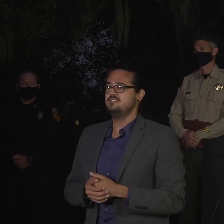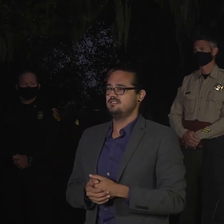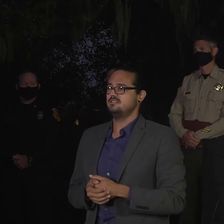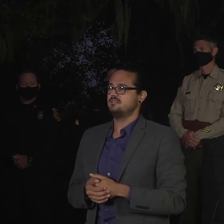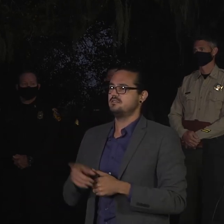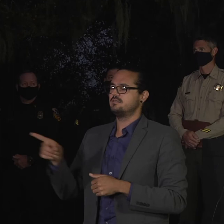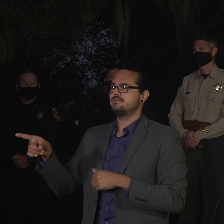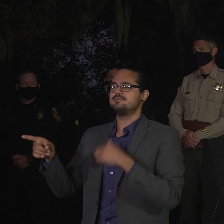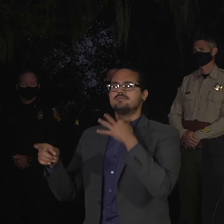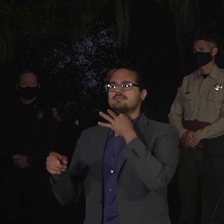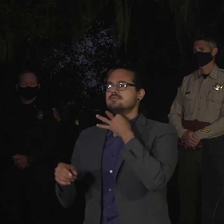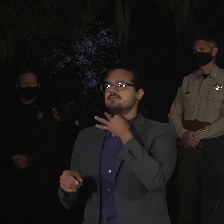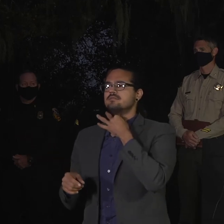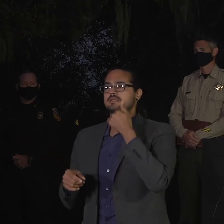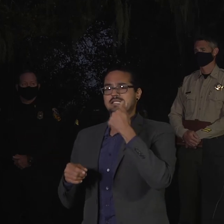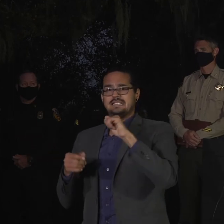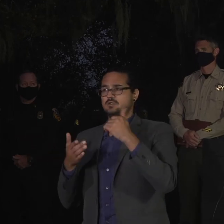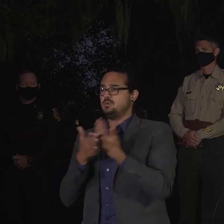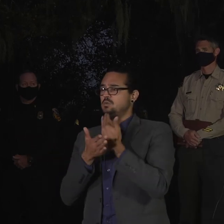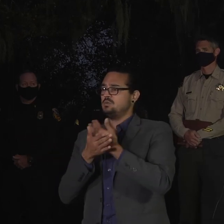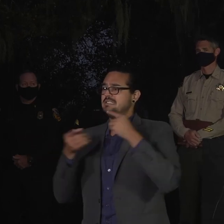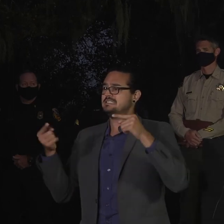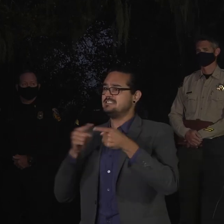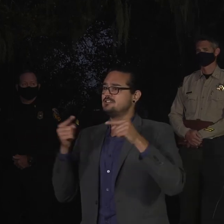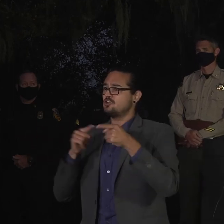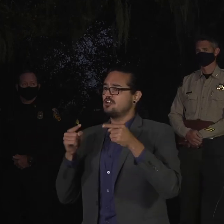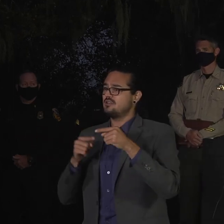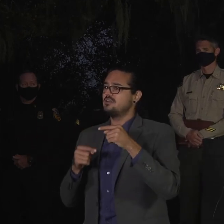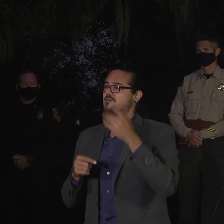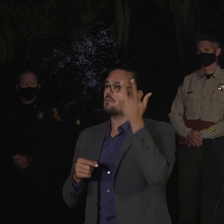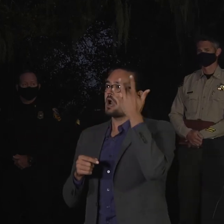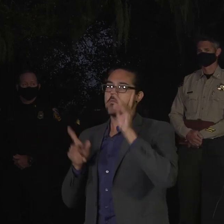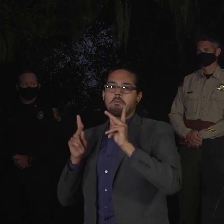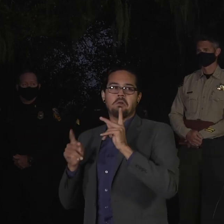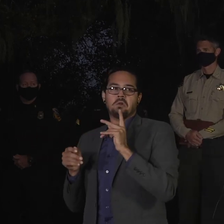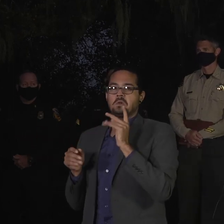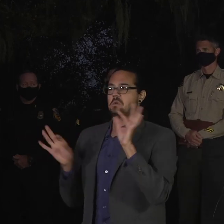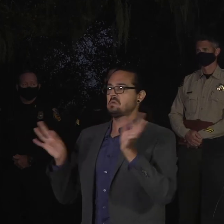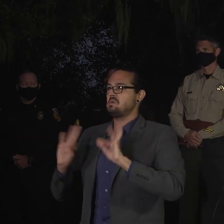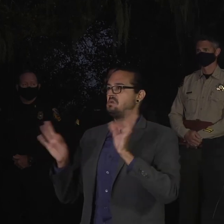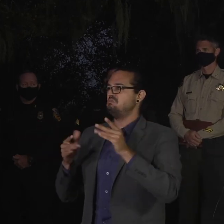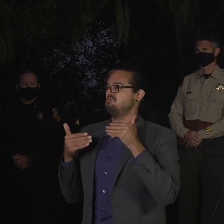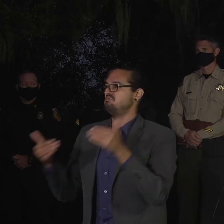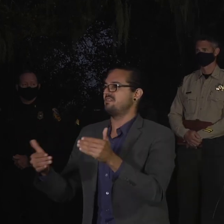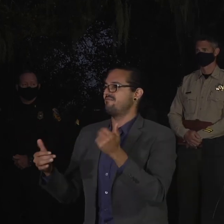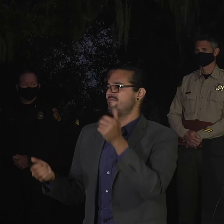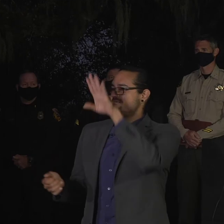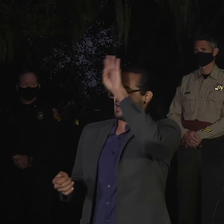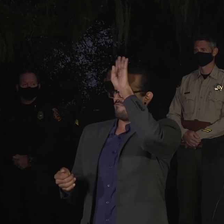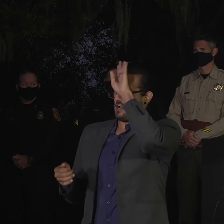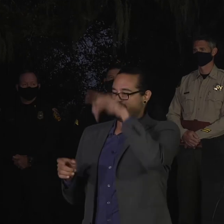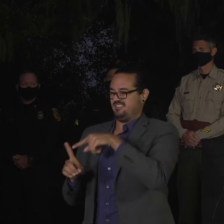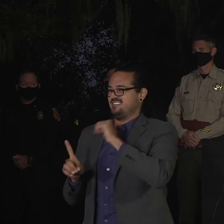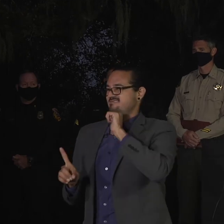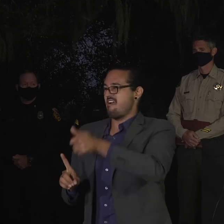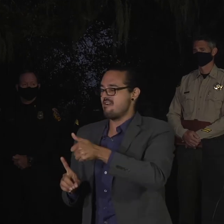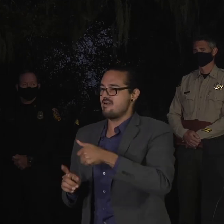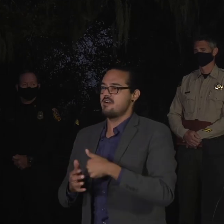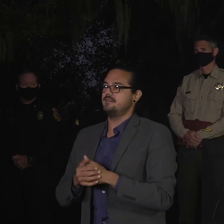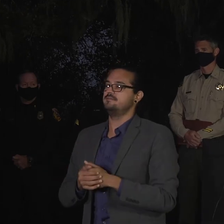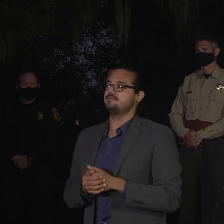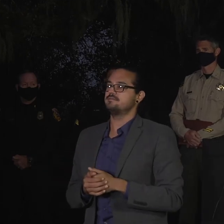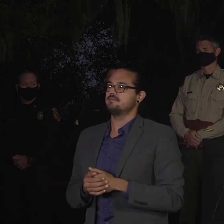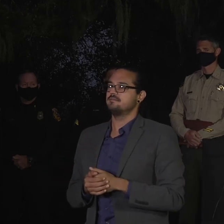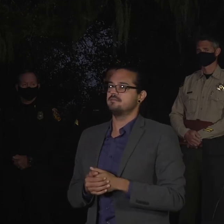firefighting? Yeah, we have not. Obviously, it's unknown whether they actually report that through our structure. We can say for our incident itself